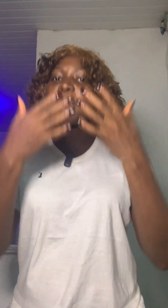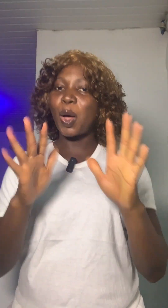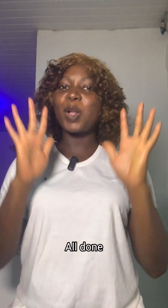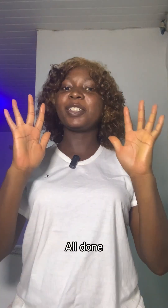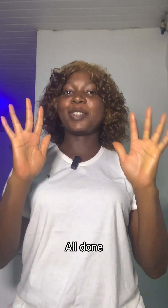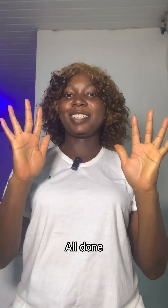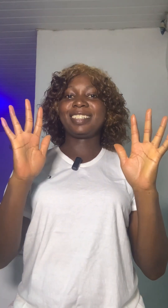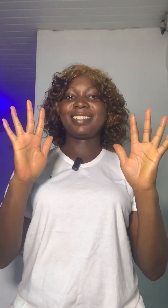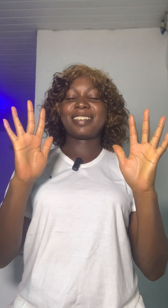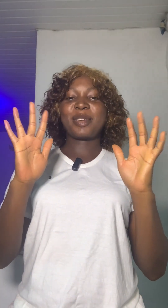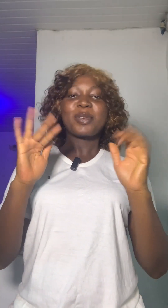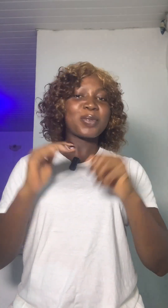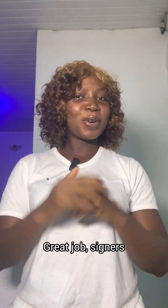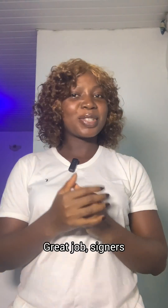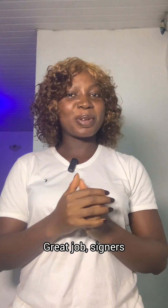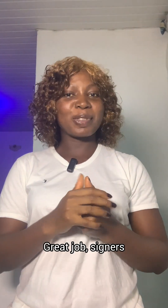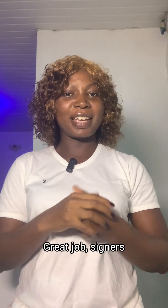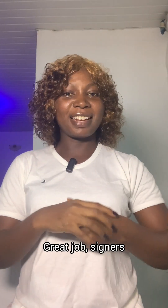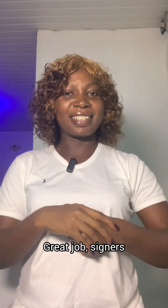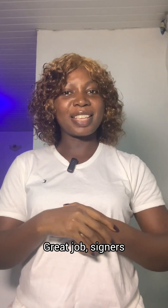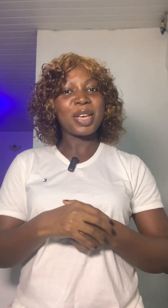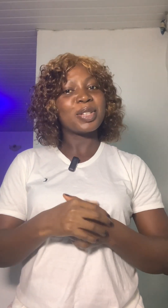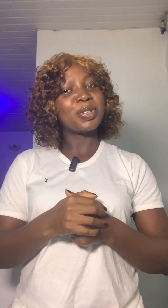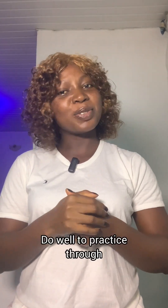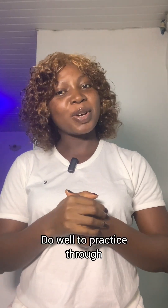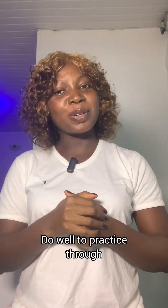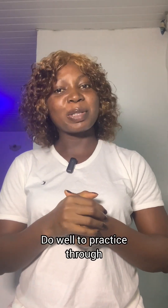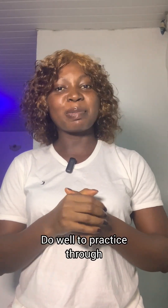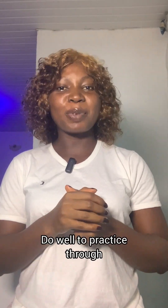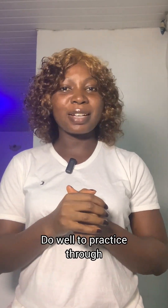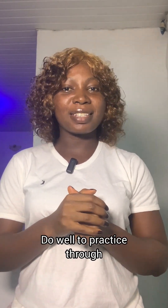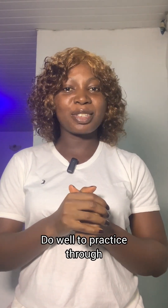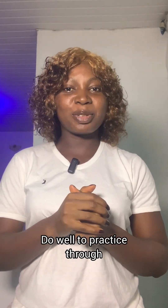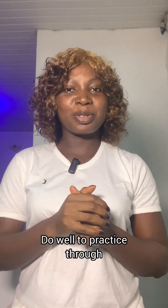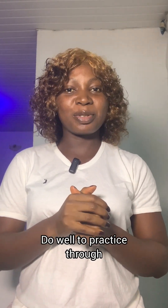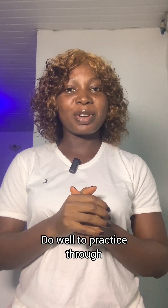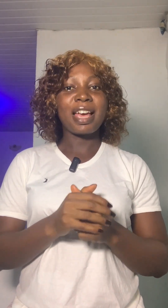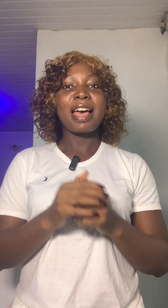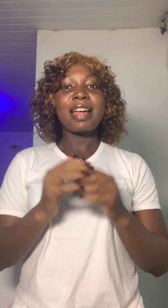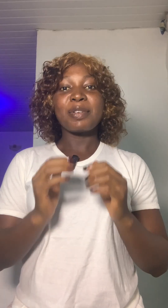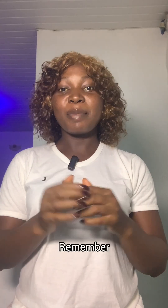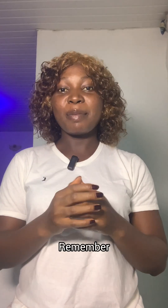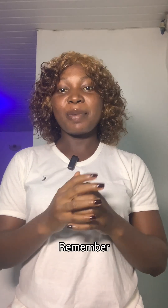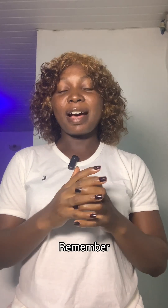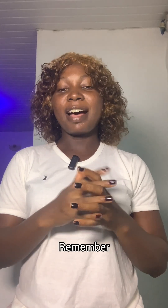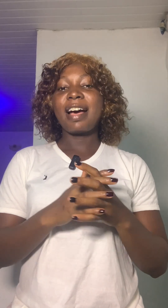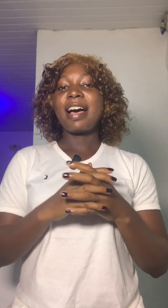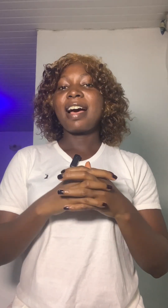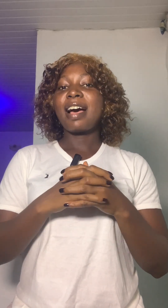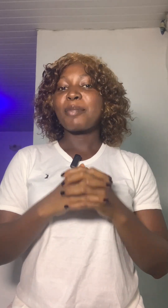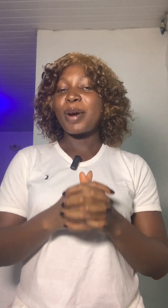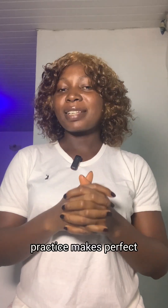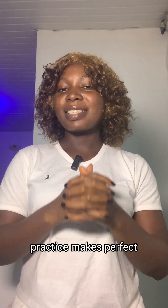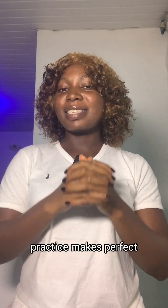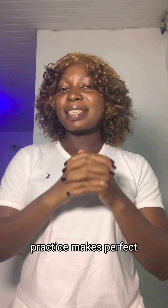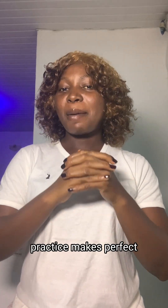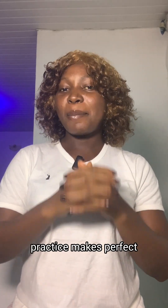All done. Great job, siders. Do well to practice through. Remember, practice